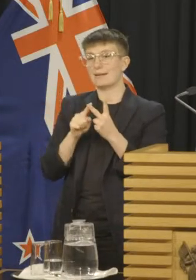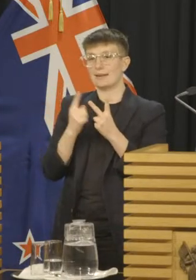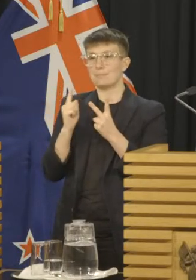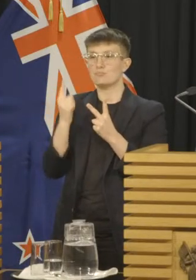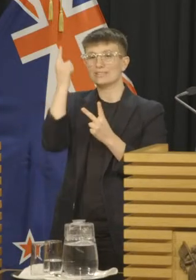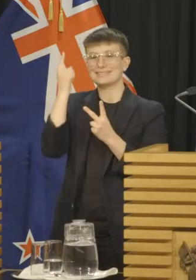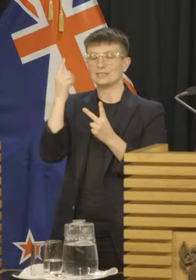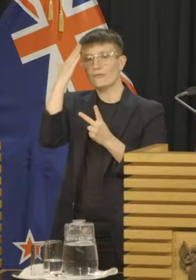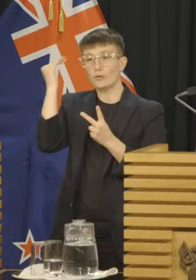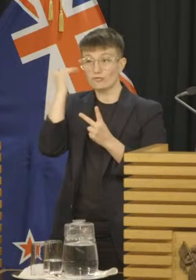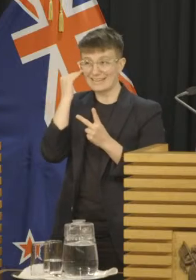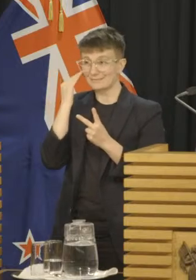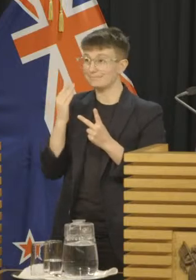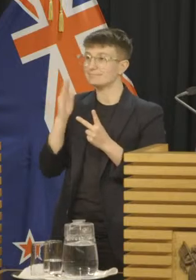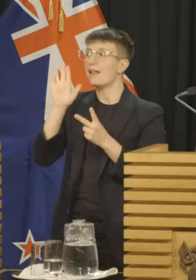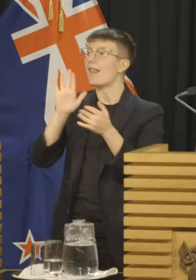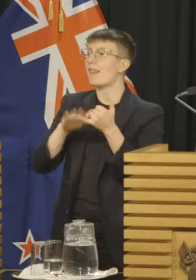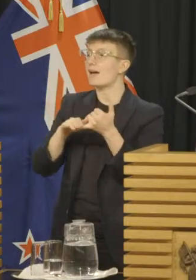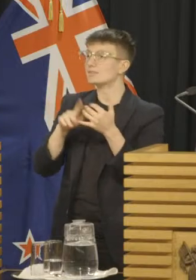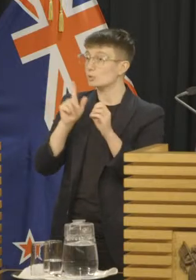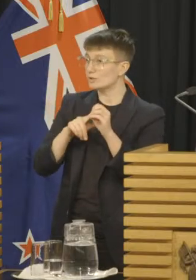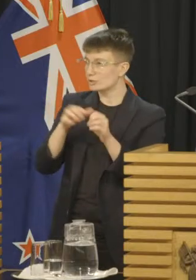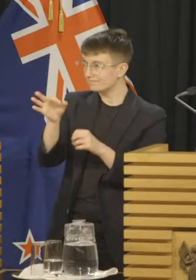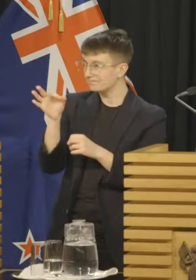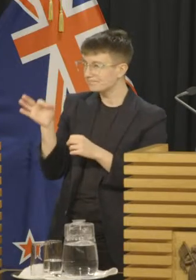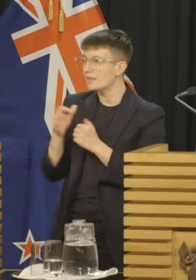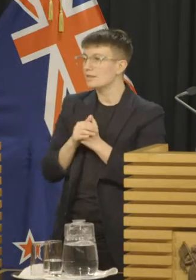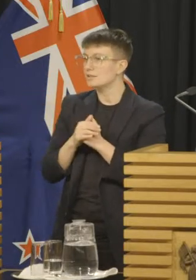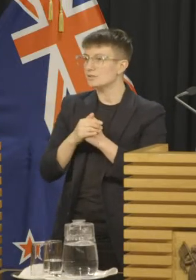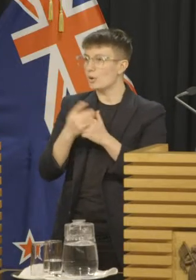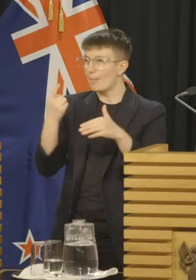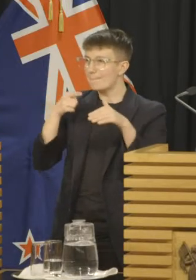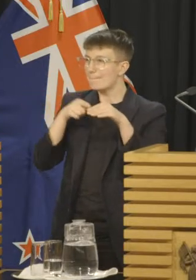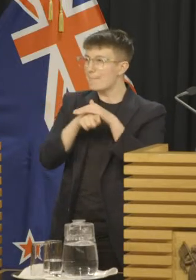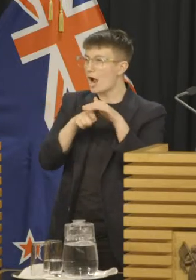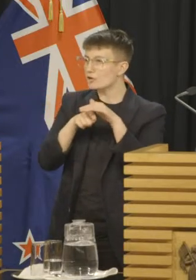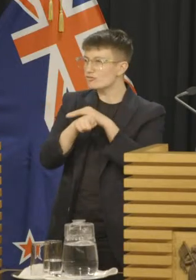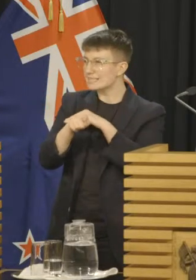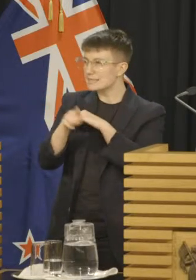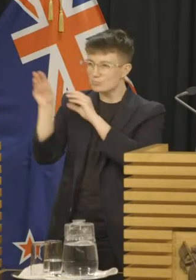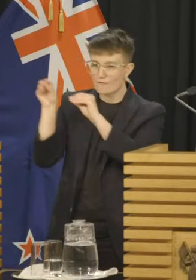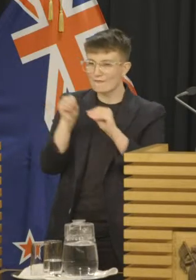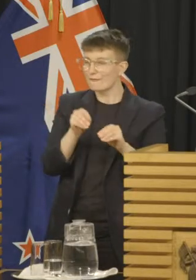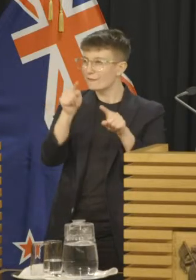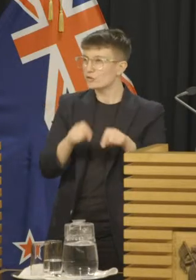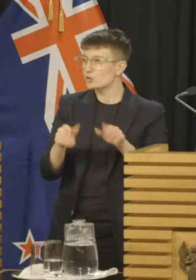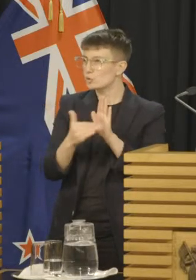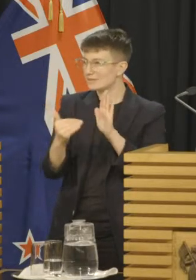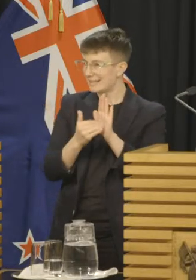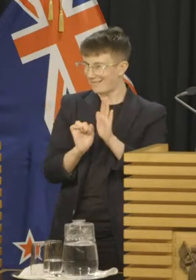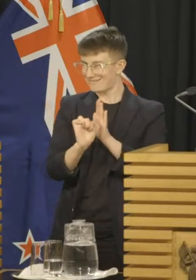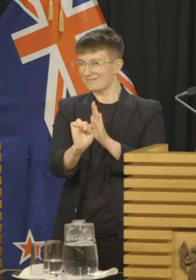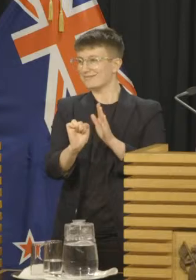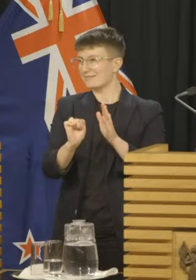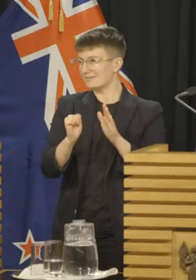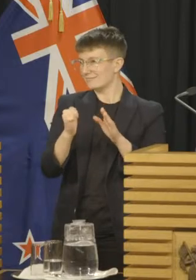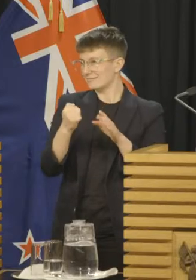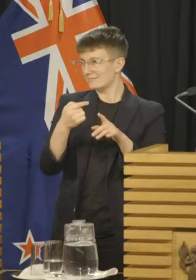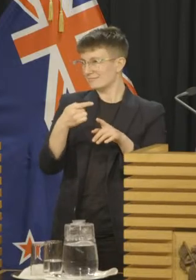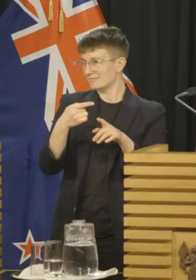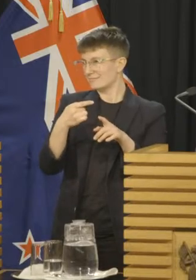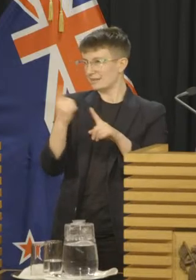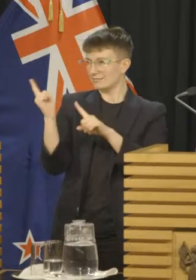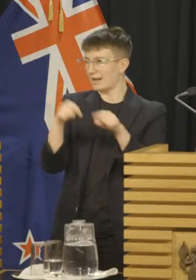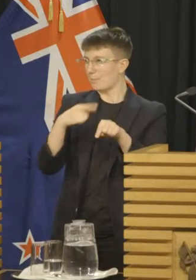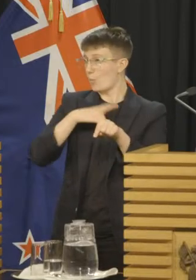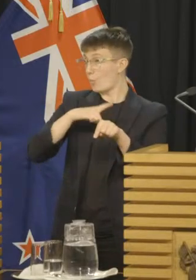on the migrant workers announcement today, it includes creating a new visa that will support migrants to leave exploitative situations. Why are